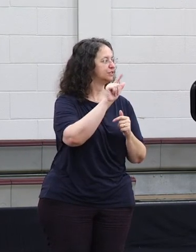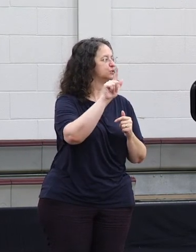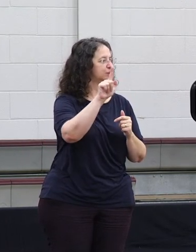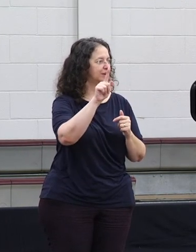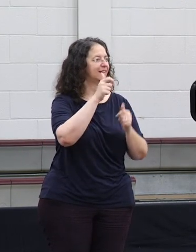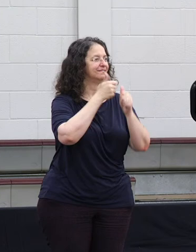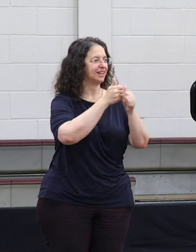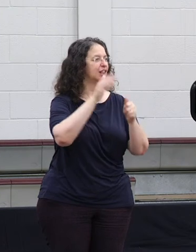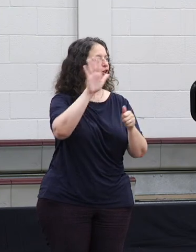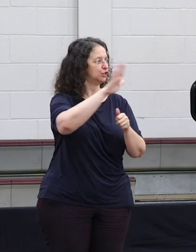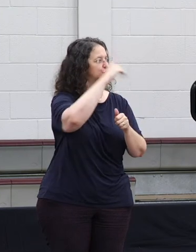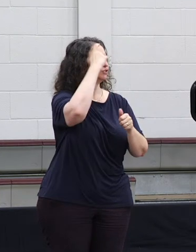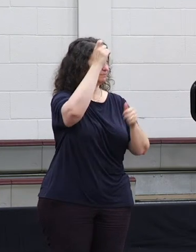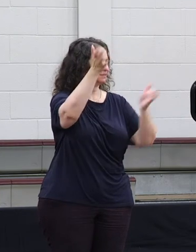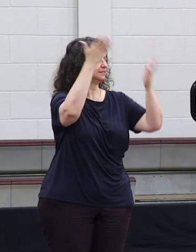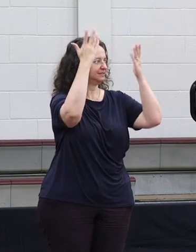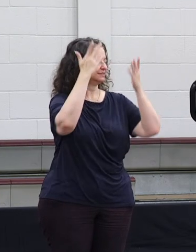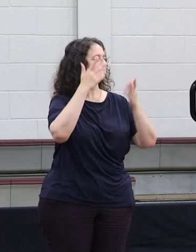your dreams.